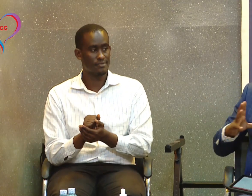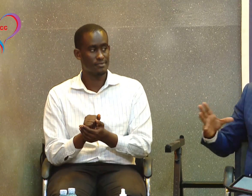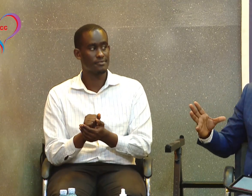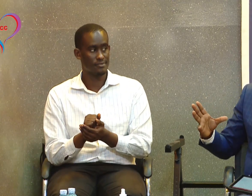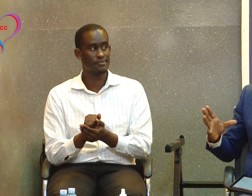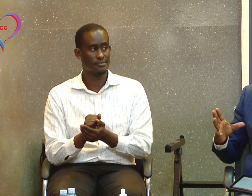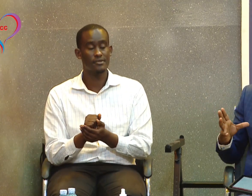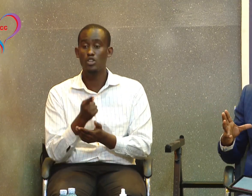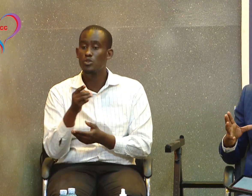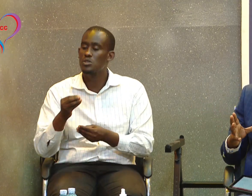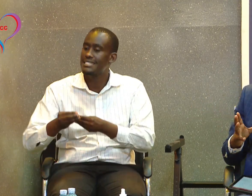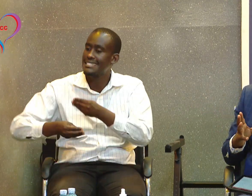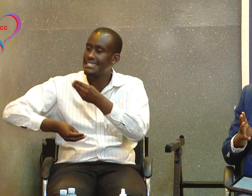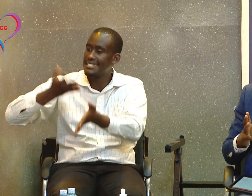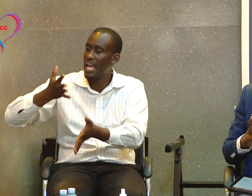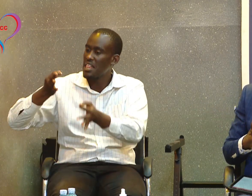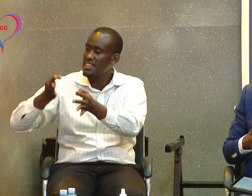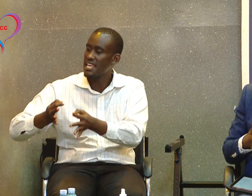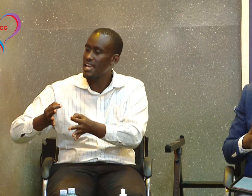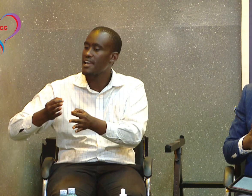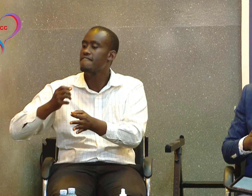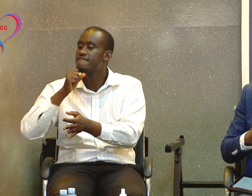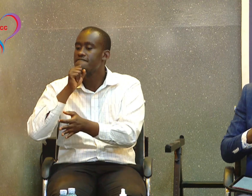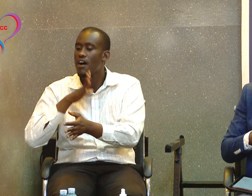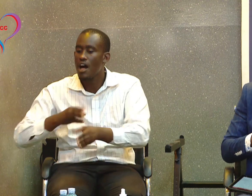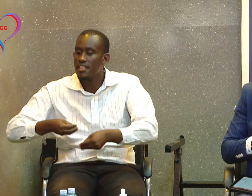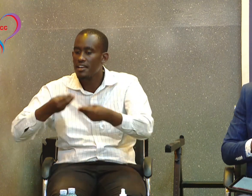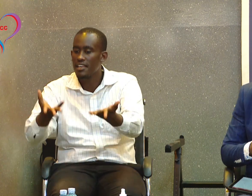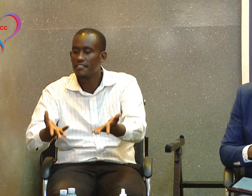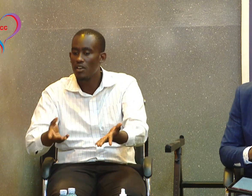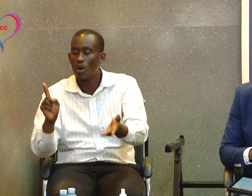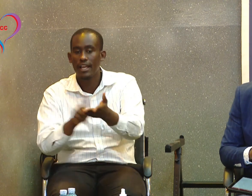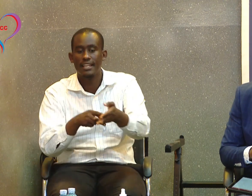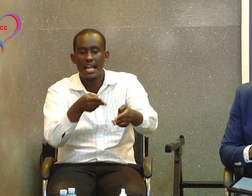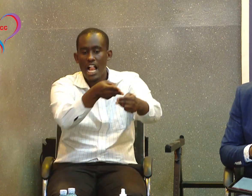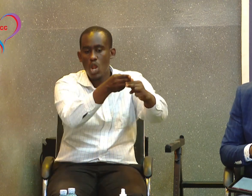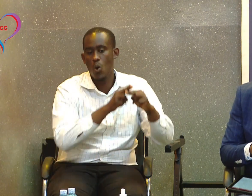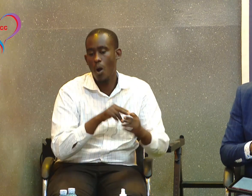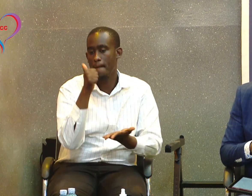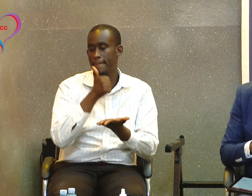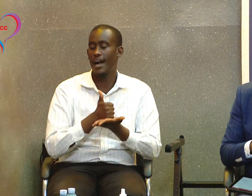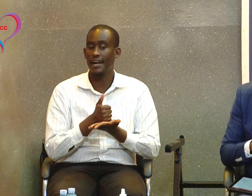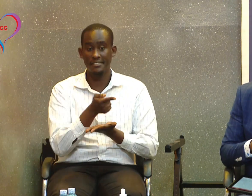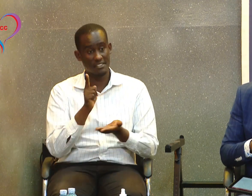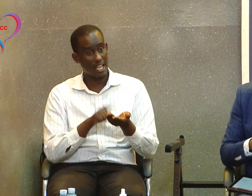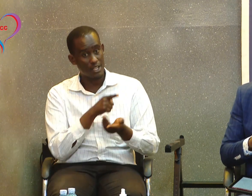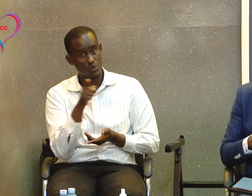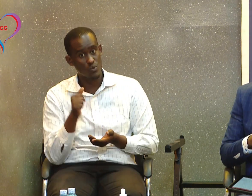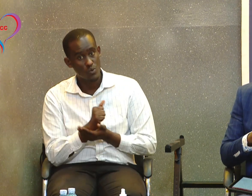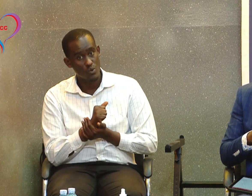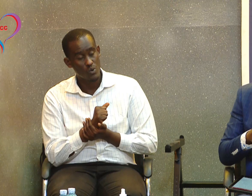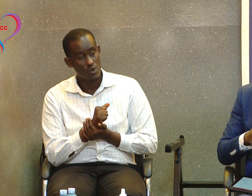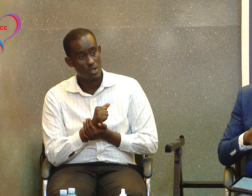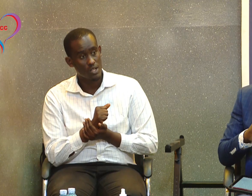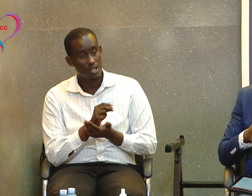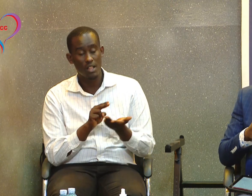your fathers gave you. No tunde byo byachitawo byabakuwa. Or you go and get a loan in bank. Oba nogena mu loan mu banka no wewola. Or we can use